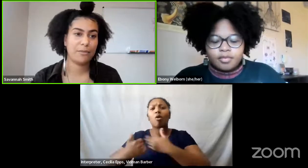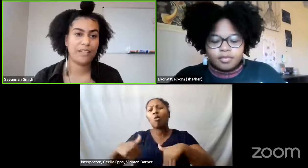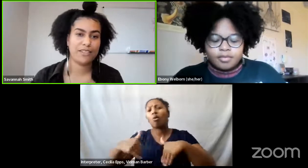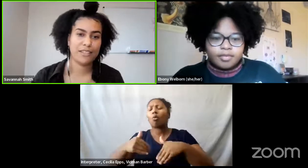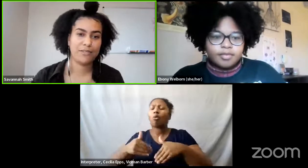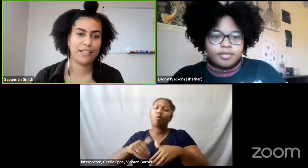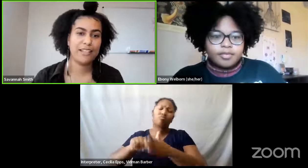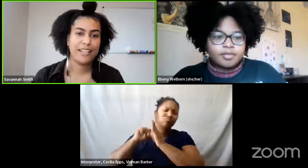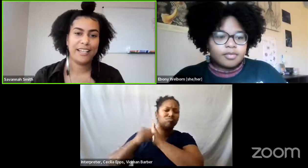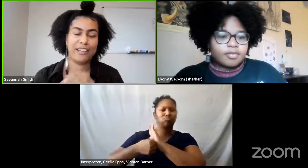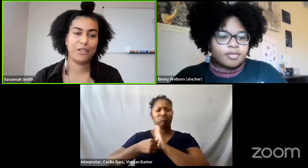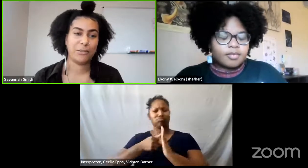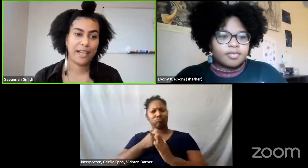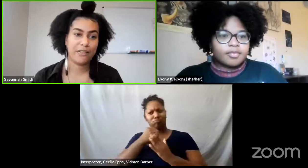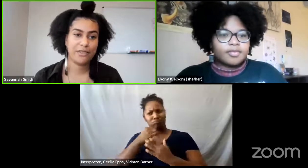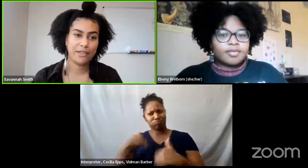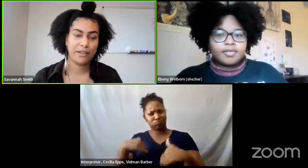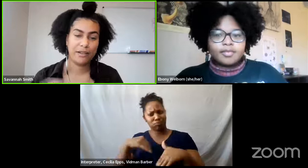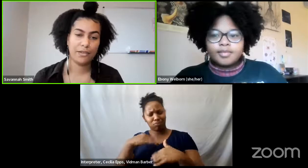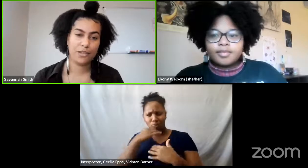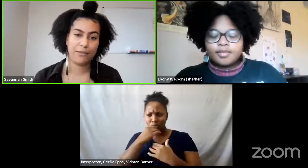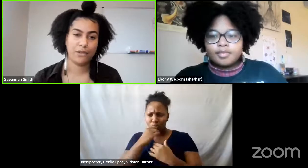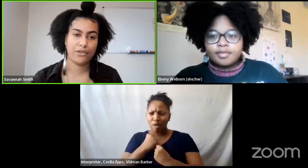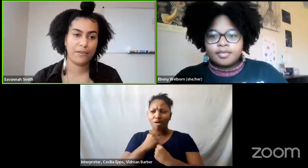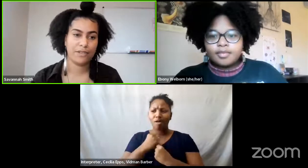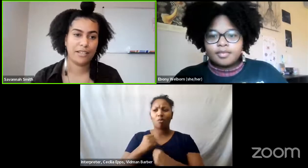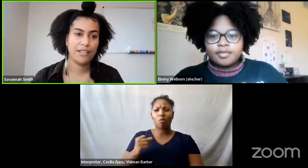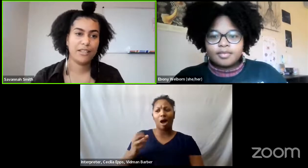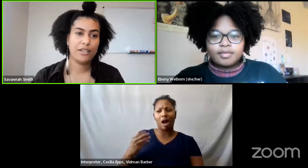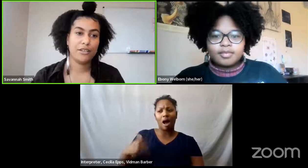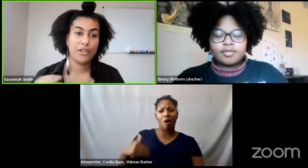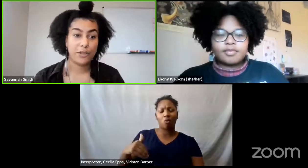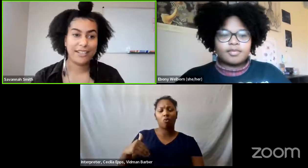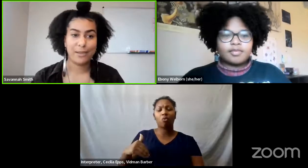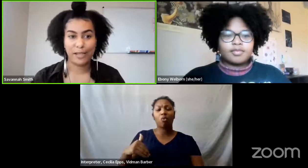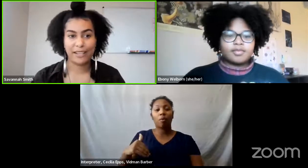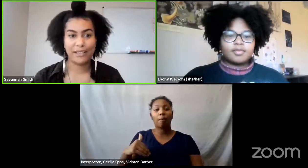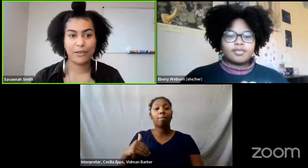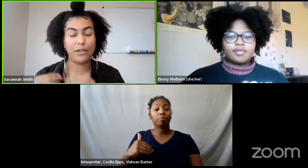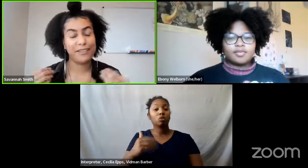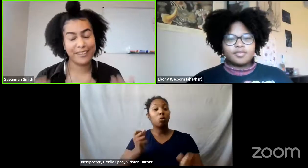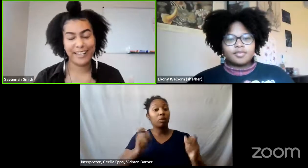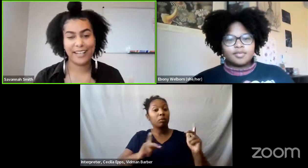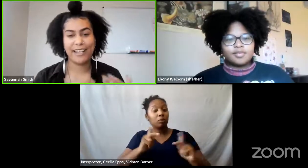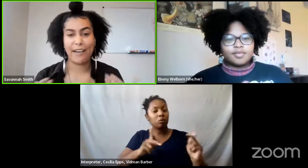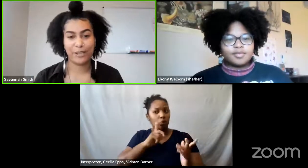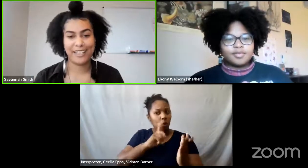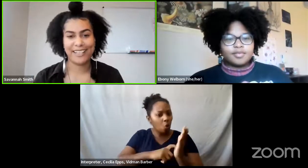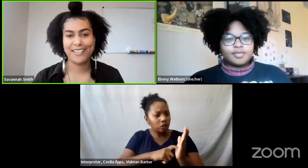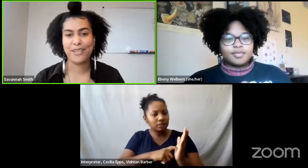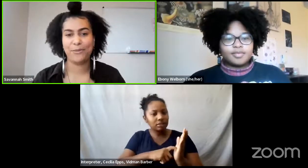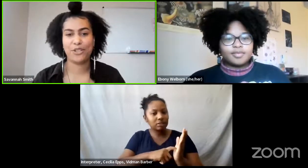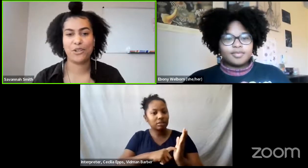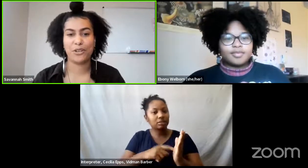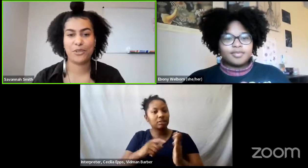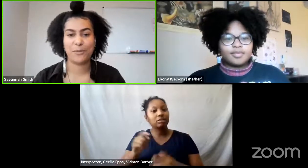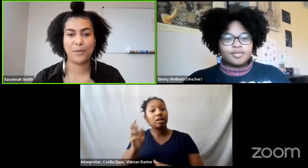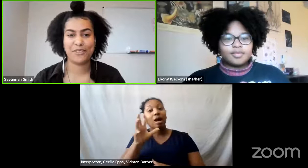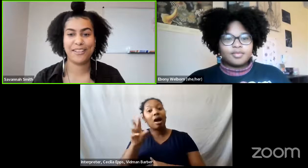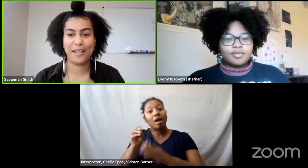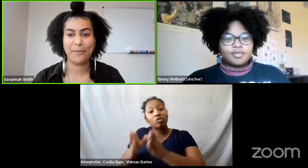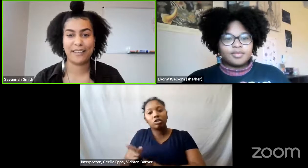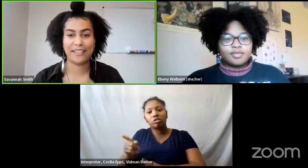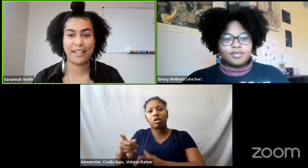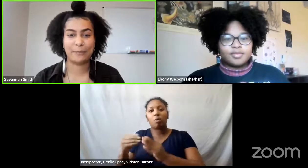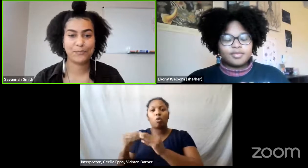impressive. Europeans often, in their recounts of their travels, often noted that Africans were stronger